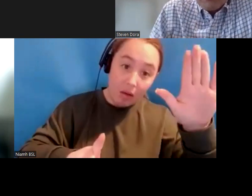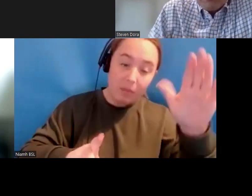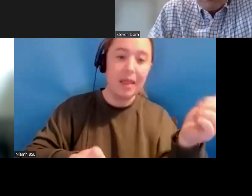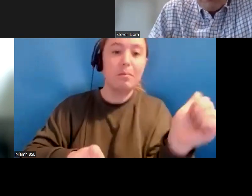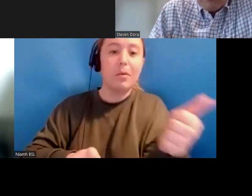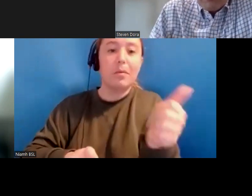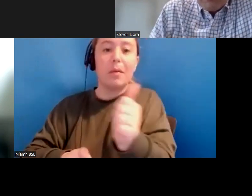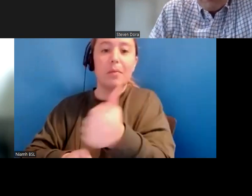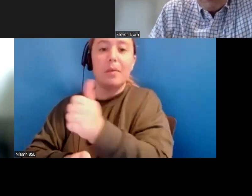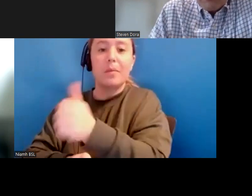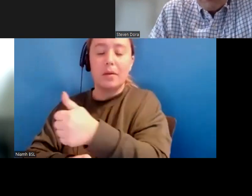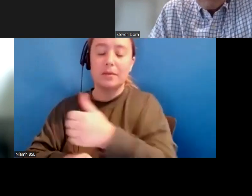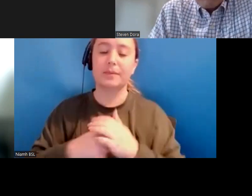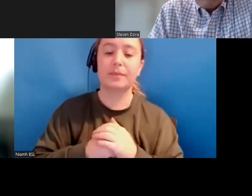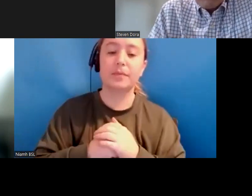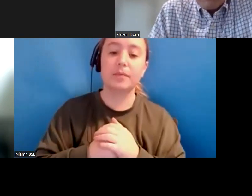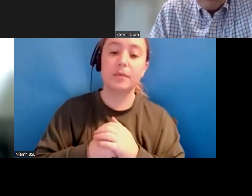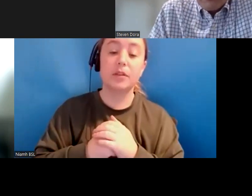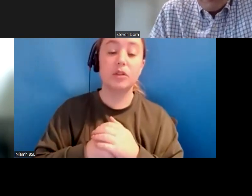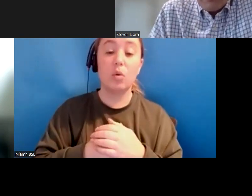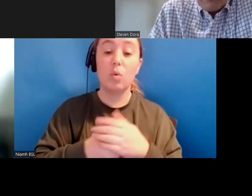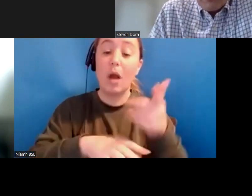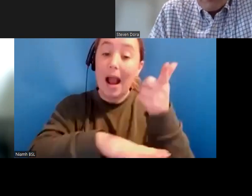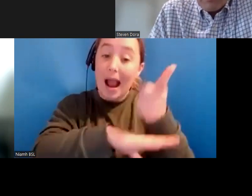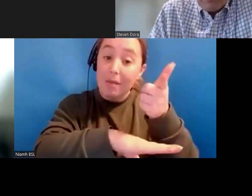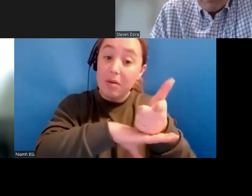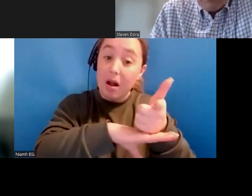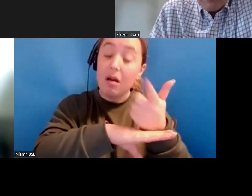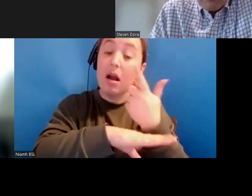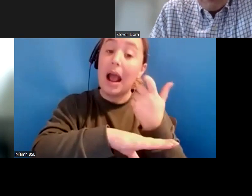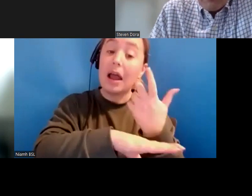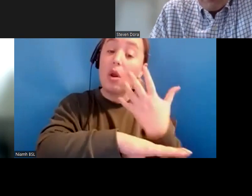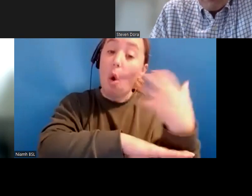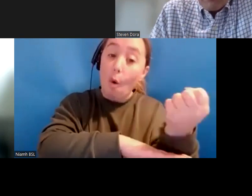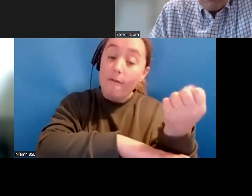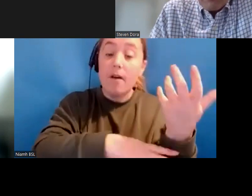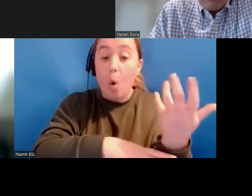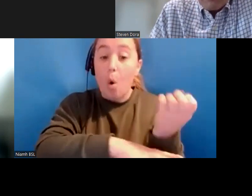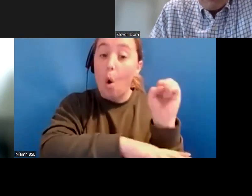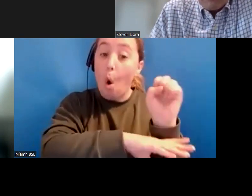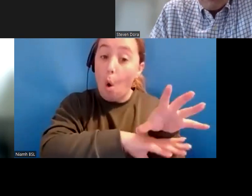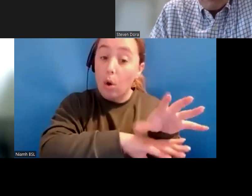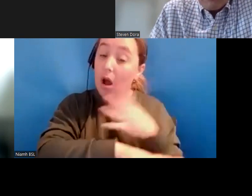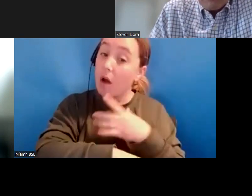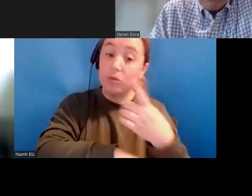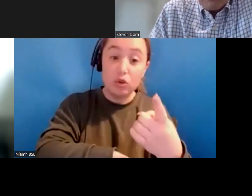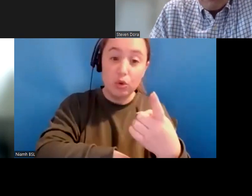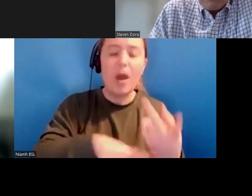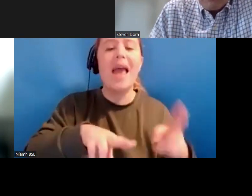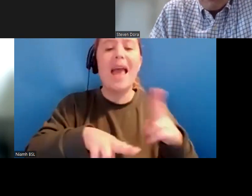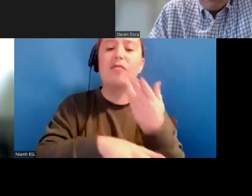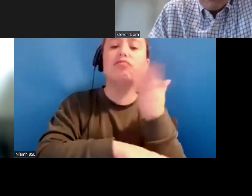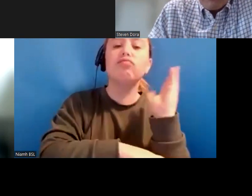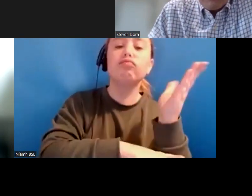You can choose to have your camera on or off during the event, but those speaking, please have their cameras on, as this helps in terms of inclusive communication, as it may